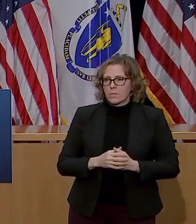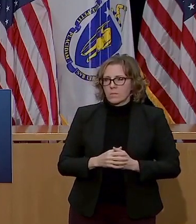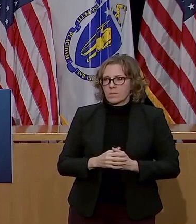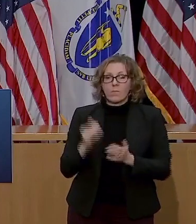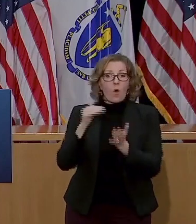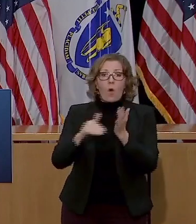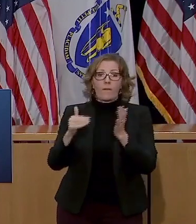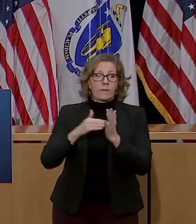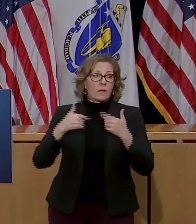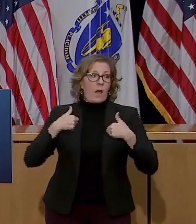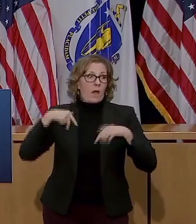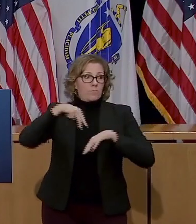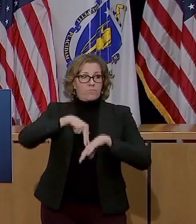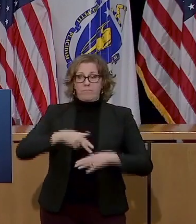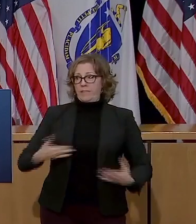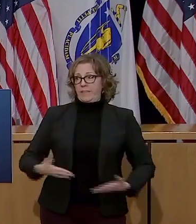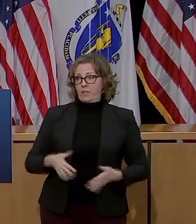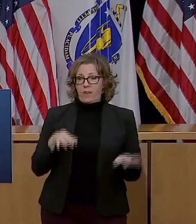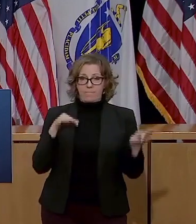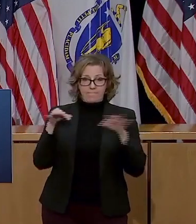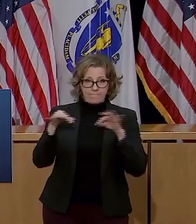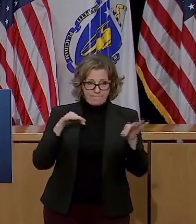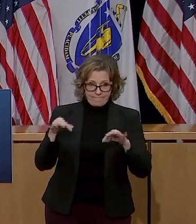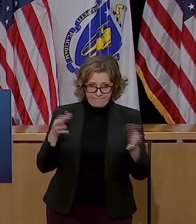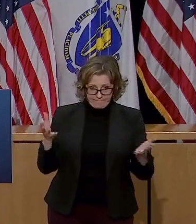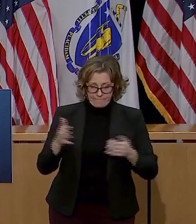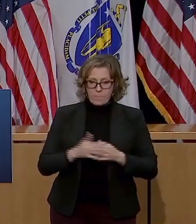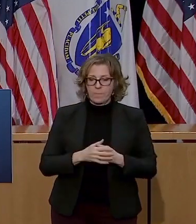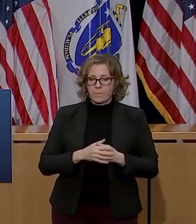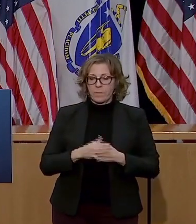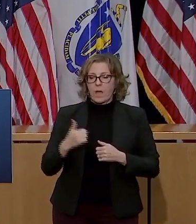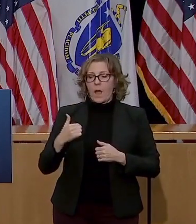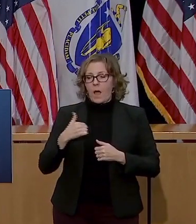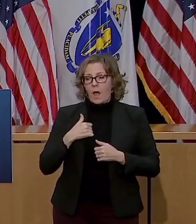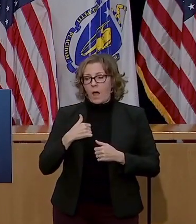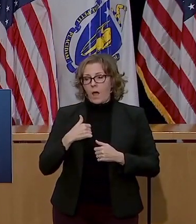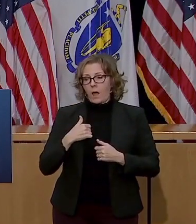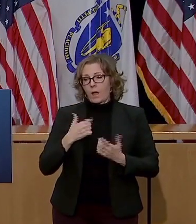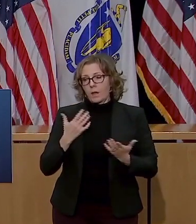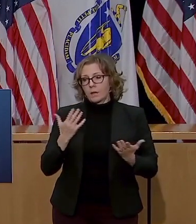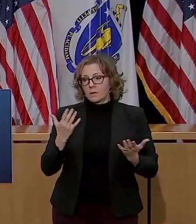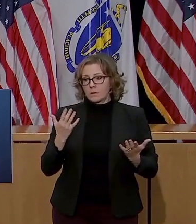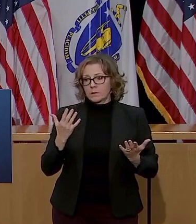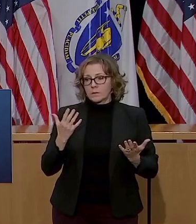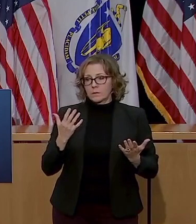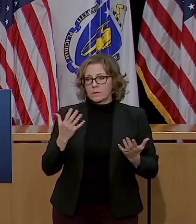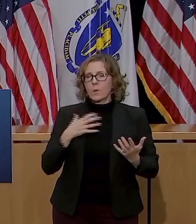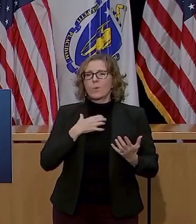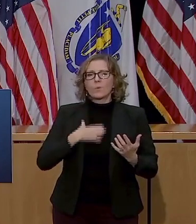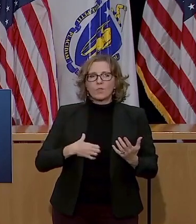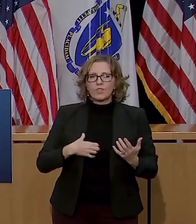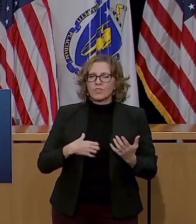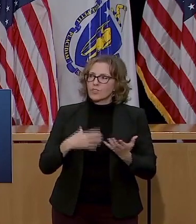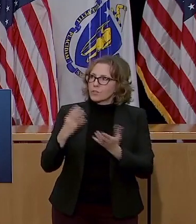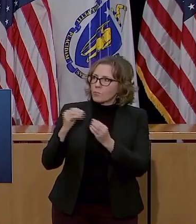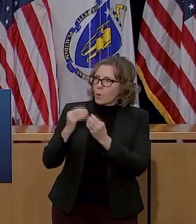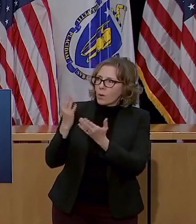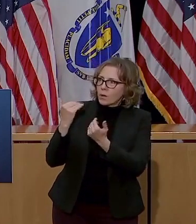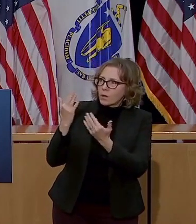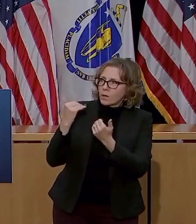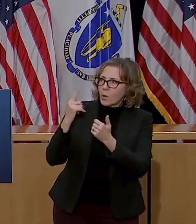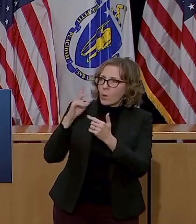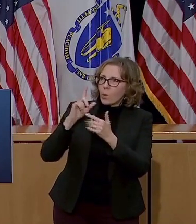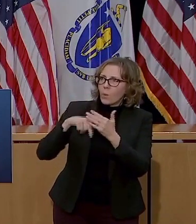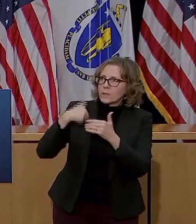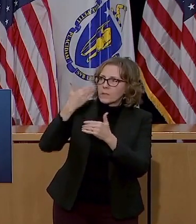many times at these press conferences is the thing I would like the most is more visibility into what's coming next,